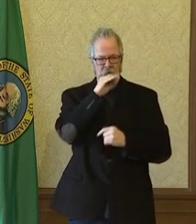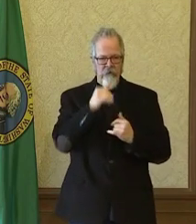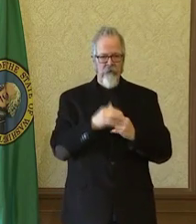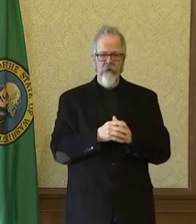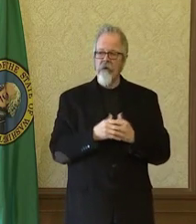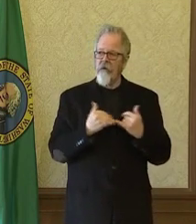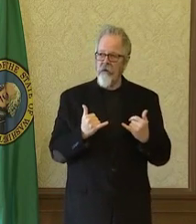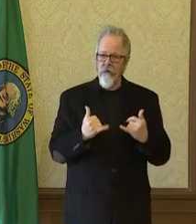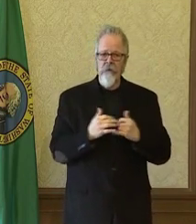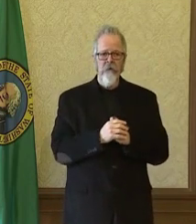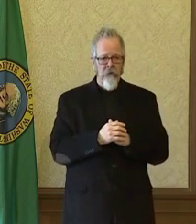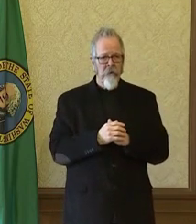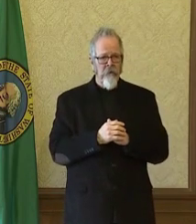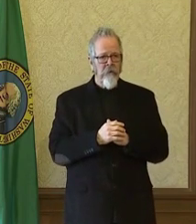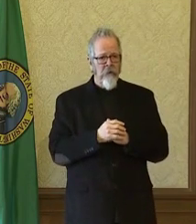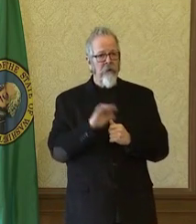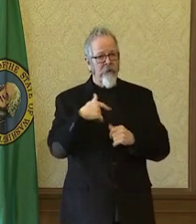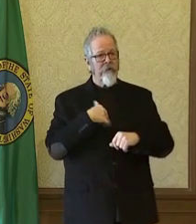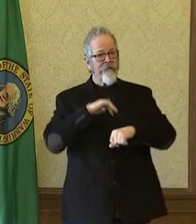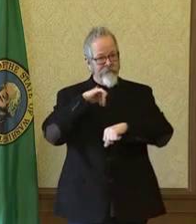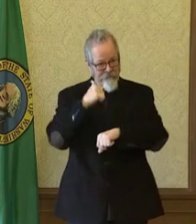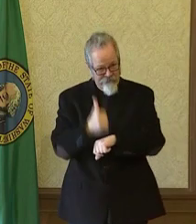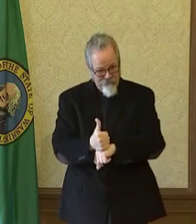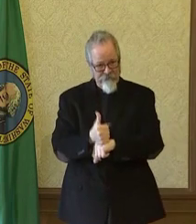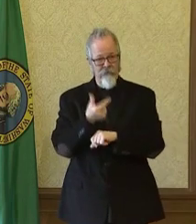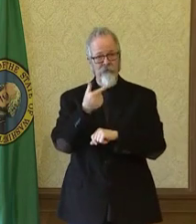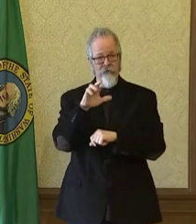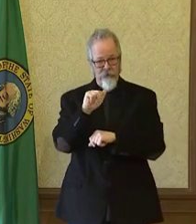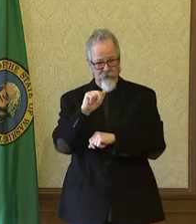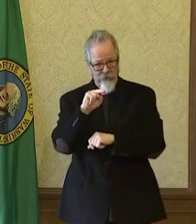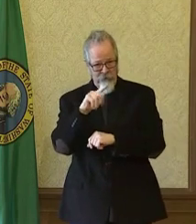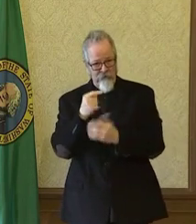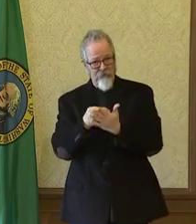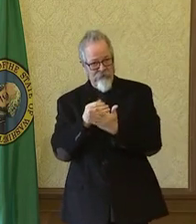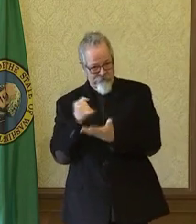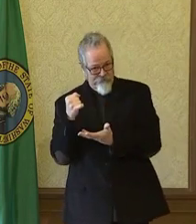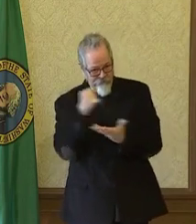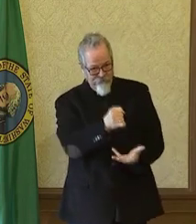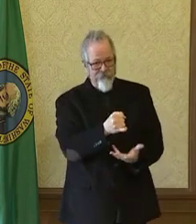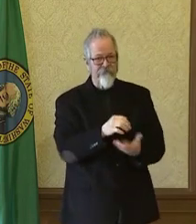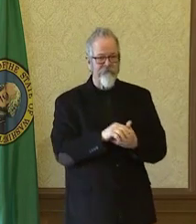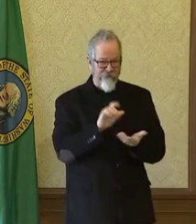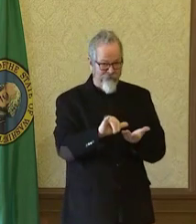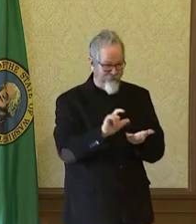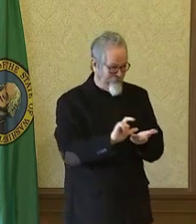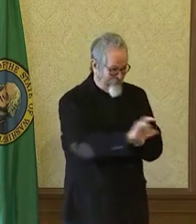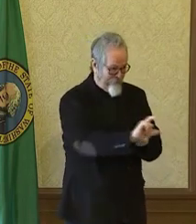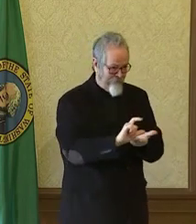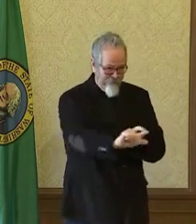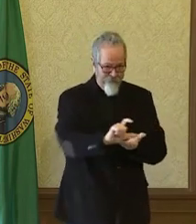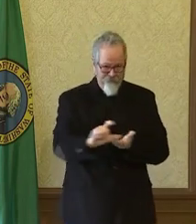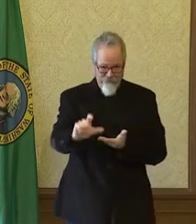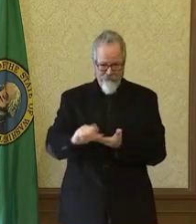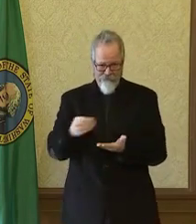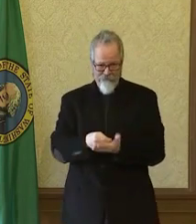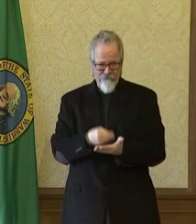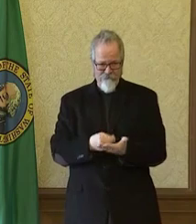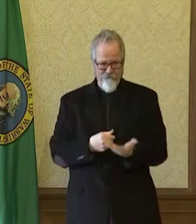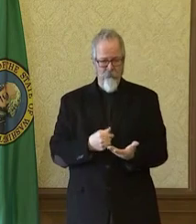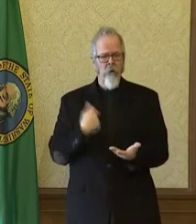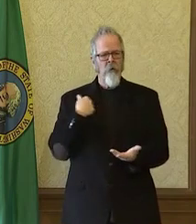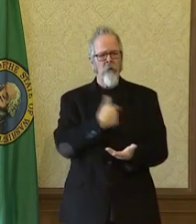the process will allow our advising teams to connect with businesses who need help right now and provide them